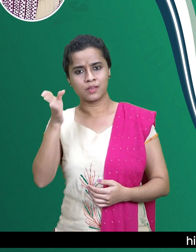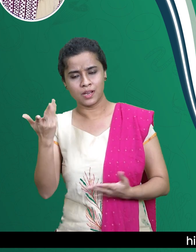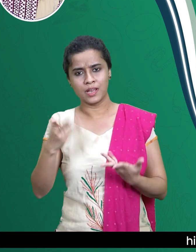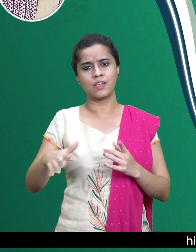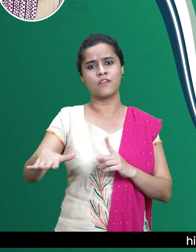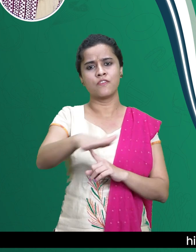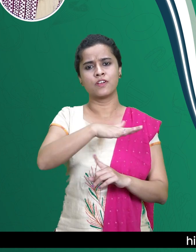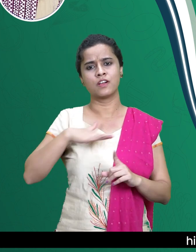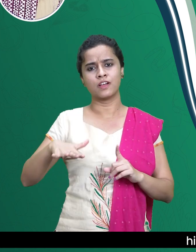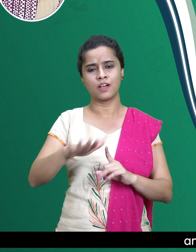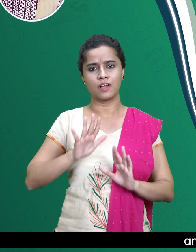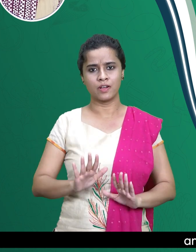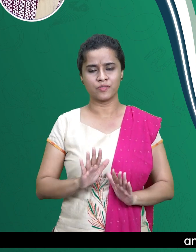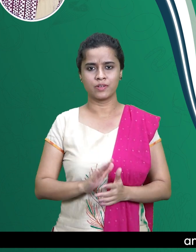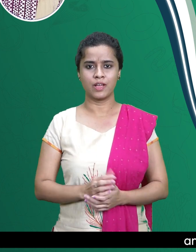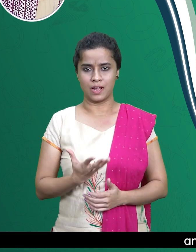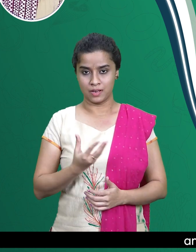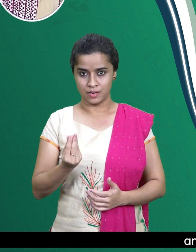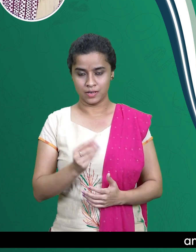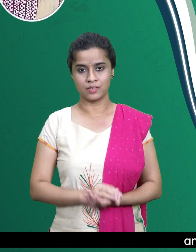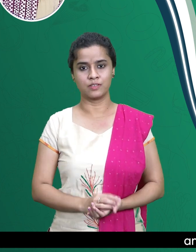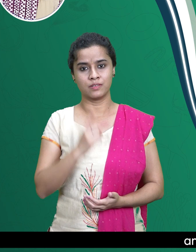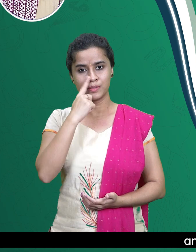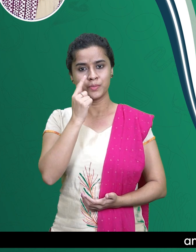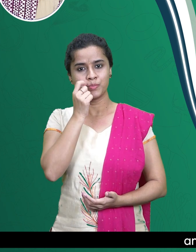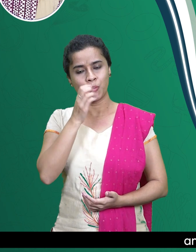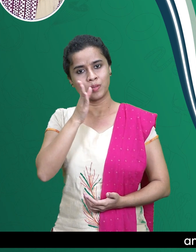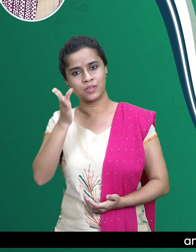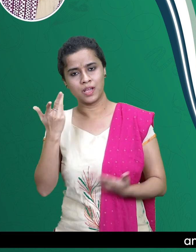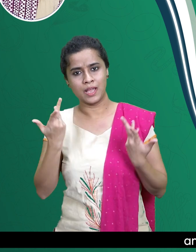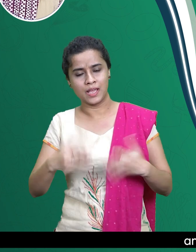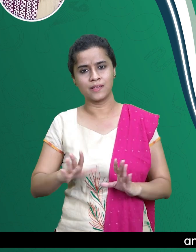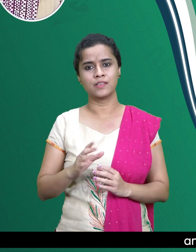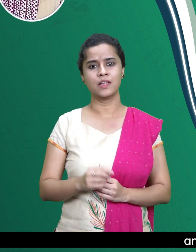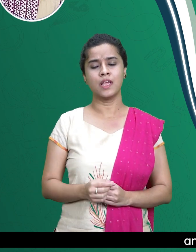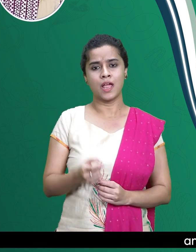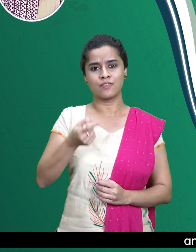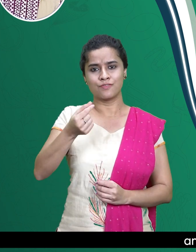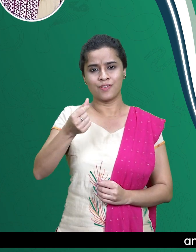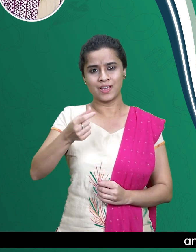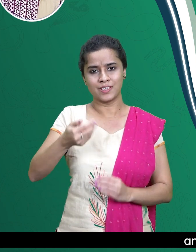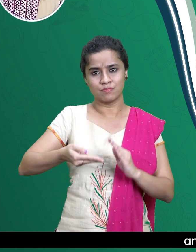surroundings and his or her economic status.